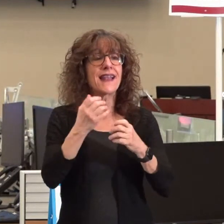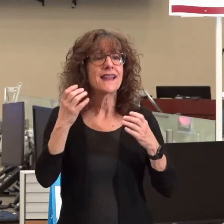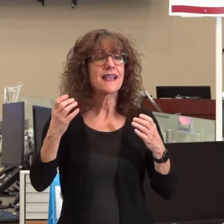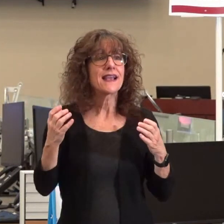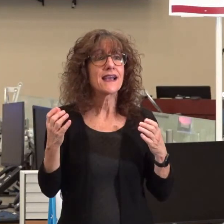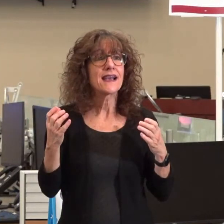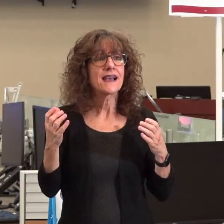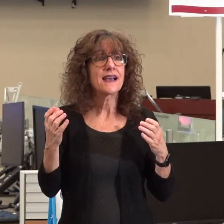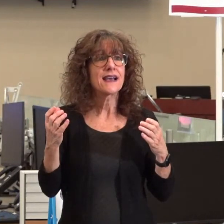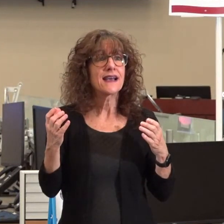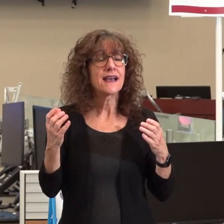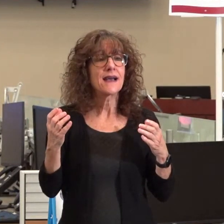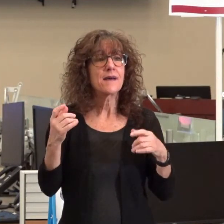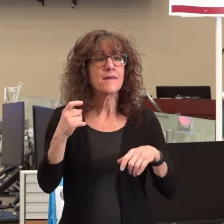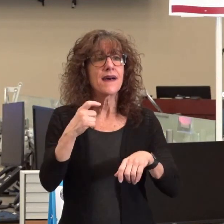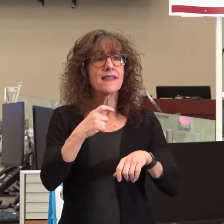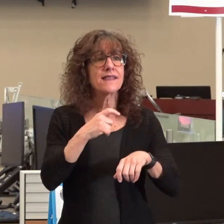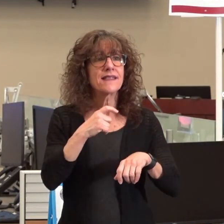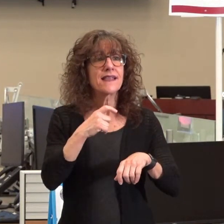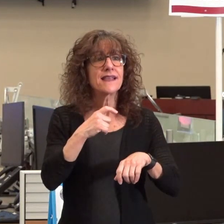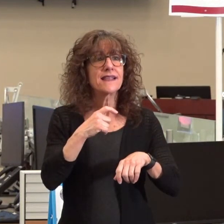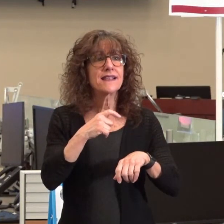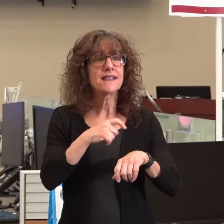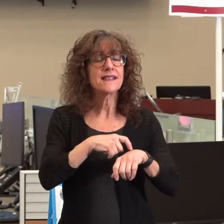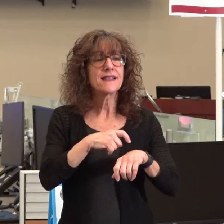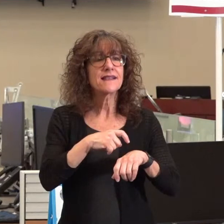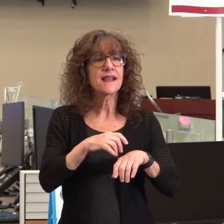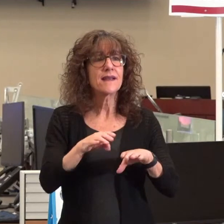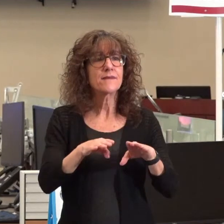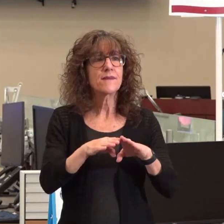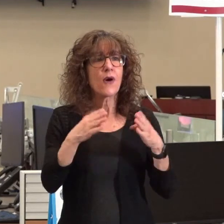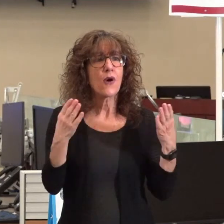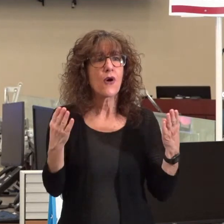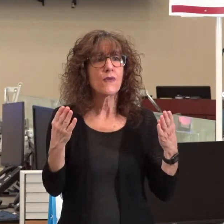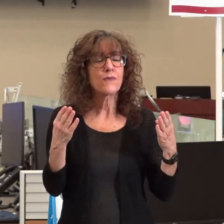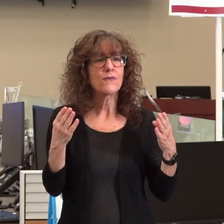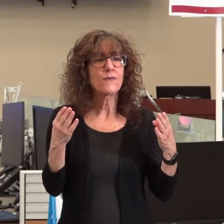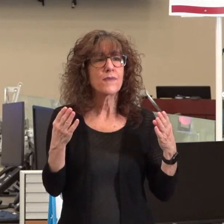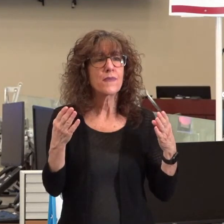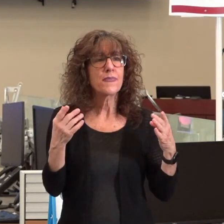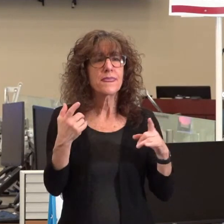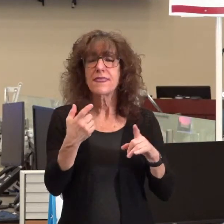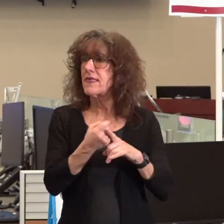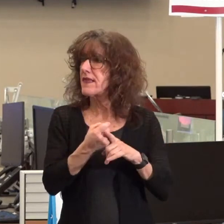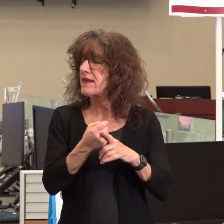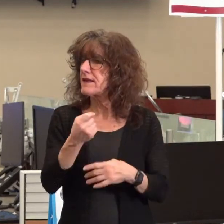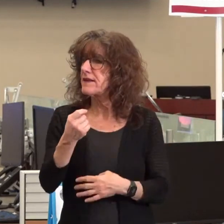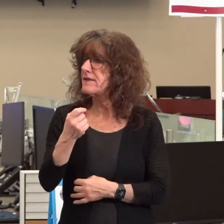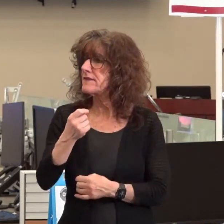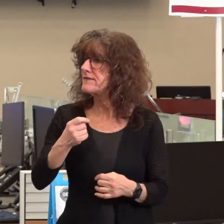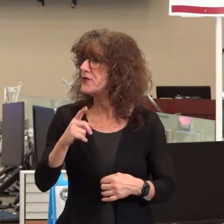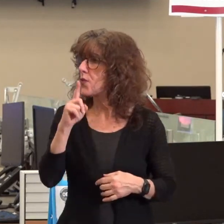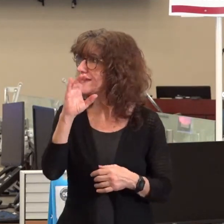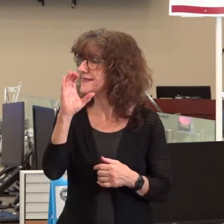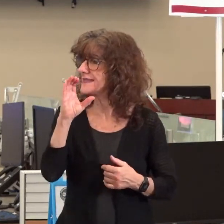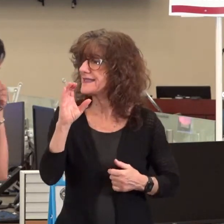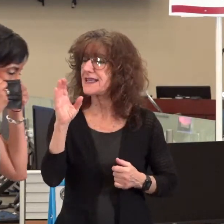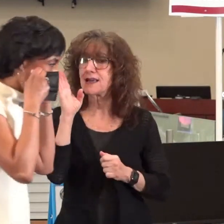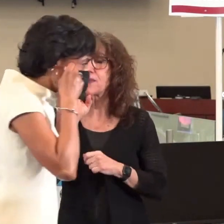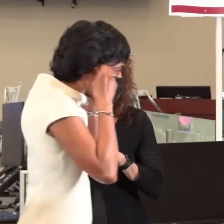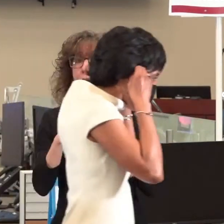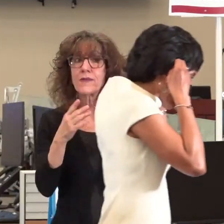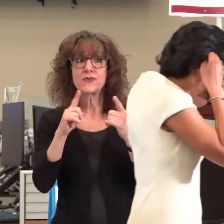when you think the county might open up vaccines to the next quarter. When you see that. Oh, to 1C? Okay, let me have Dr. Askew to please talk about